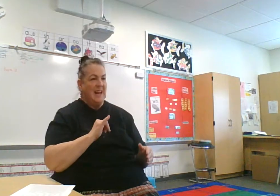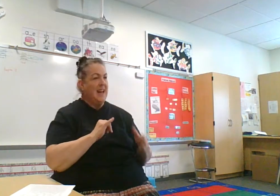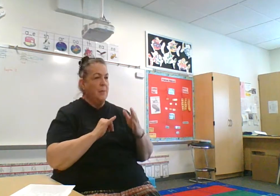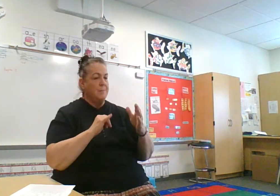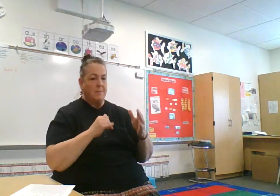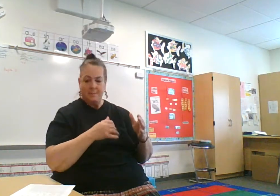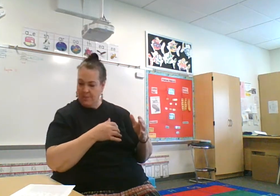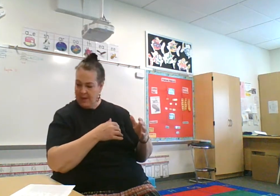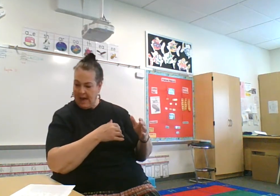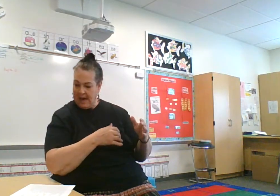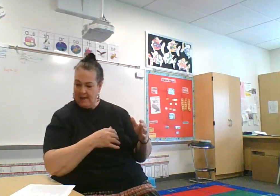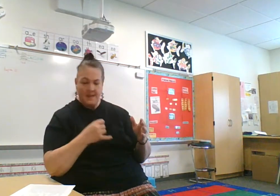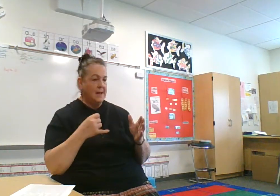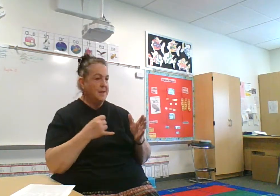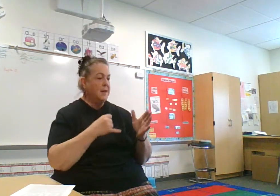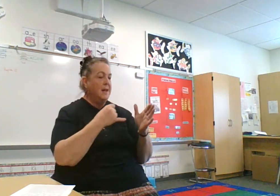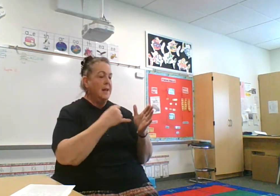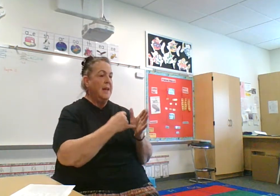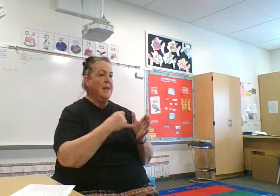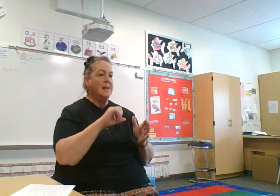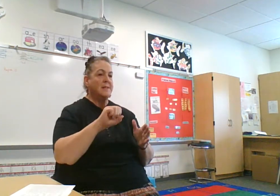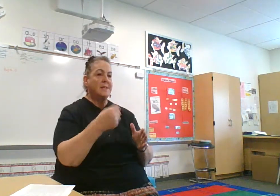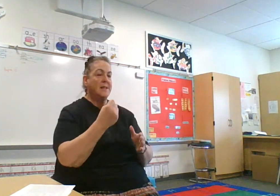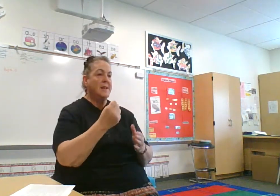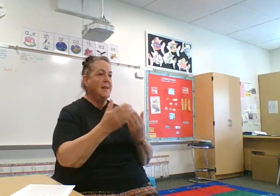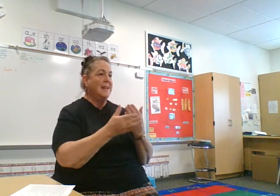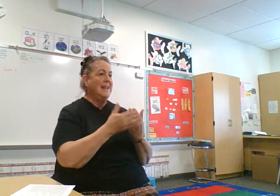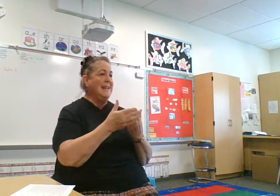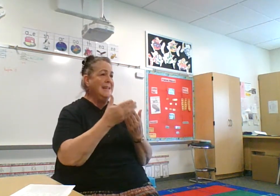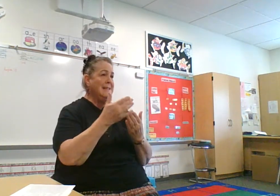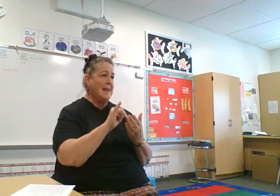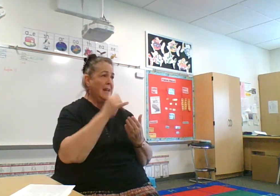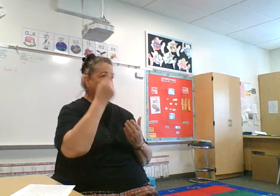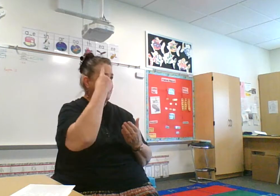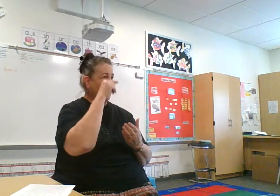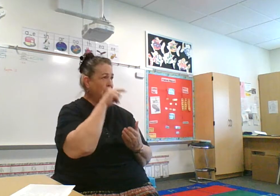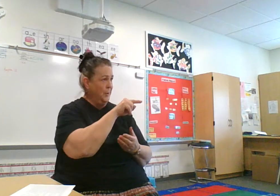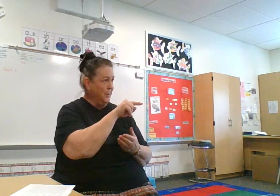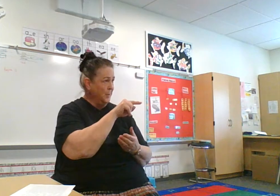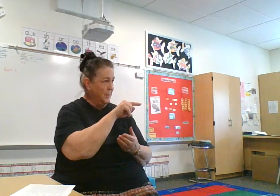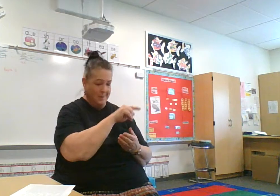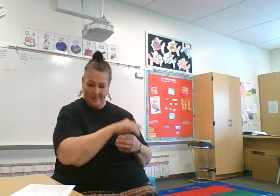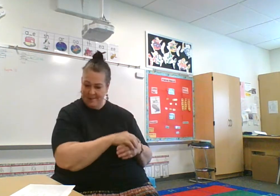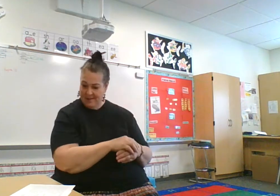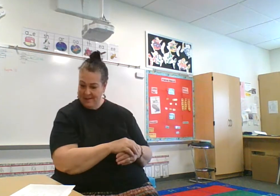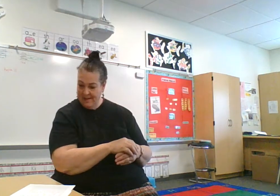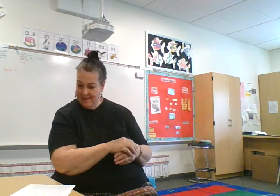Oh, I'm doing I, it's it. It's easy for you.